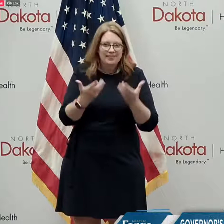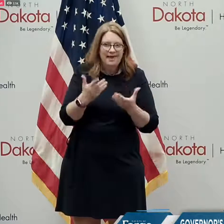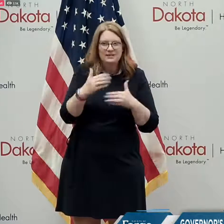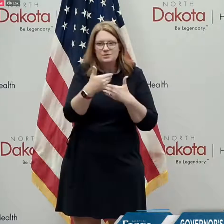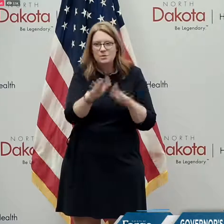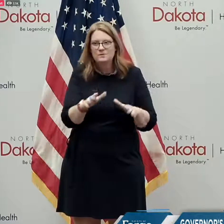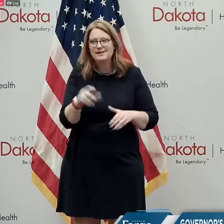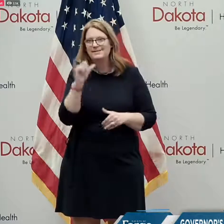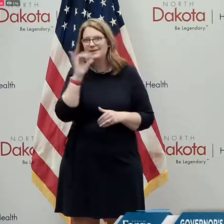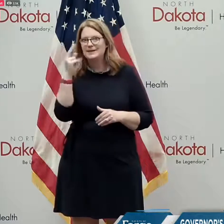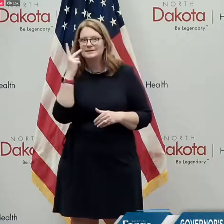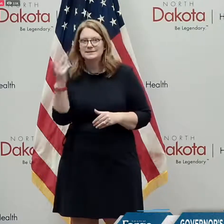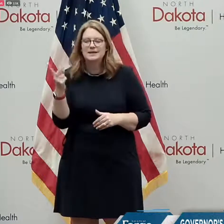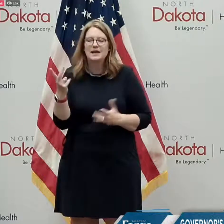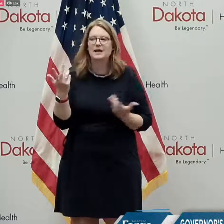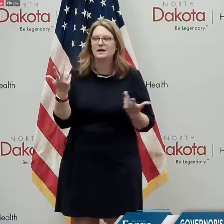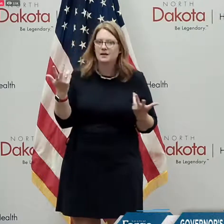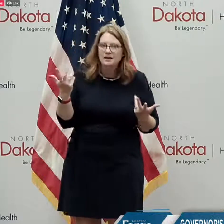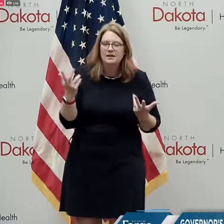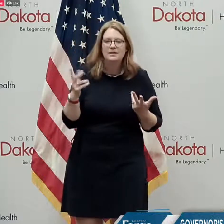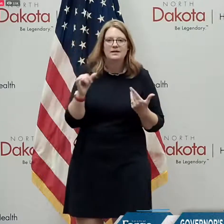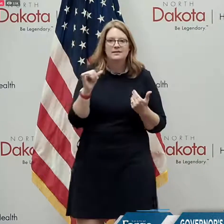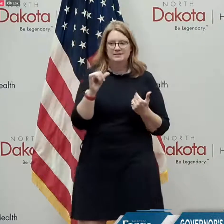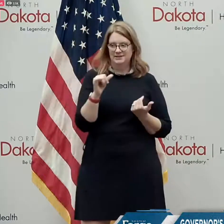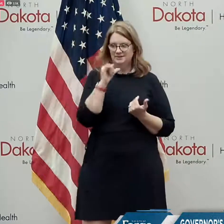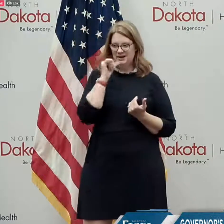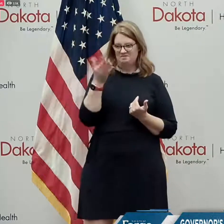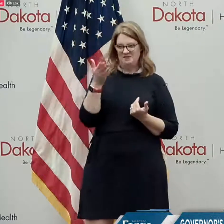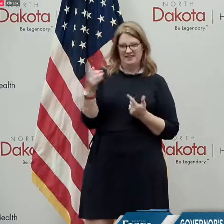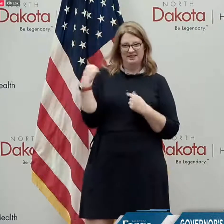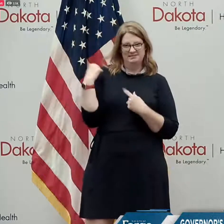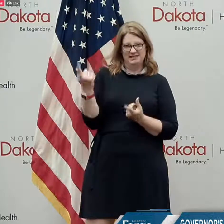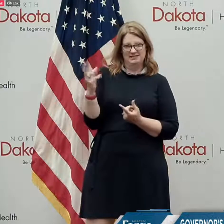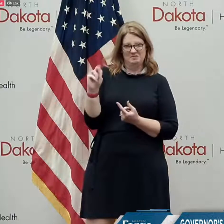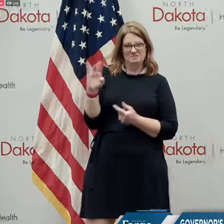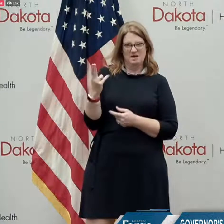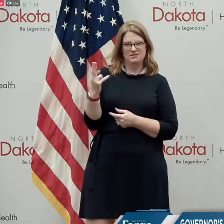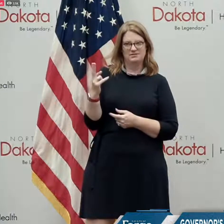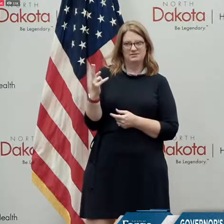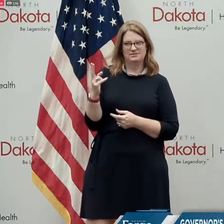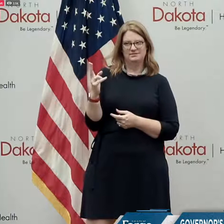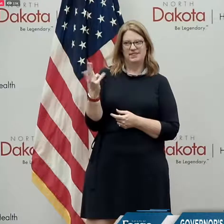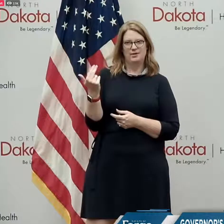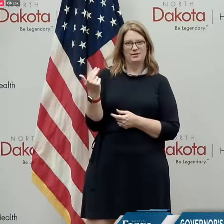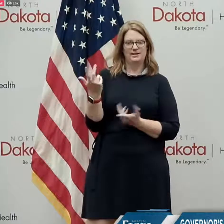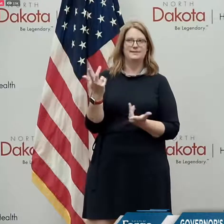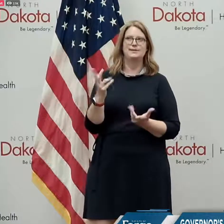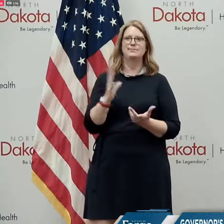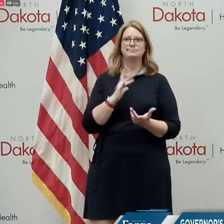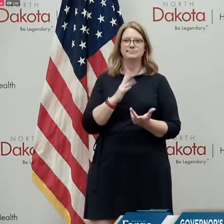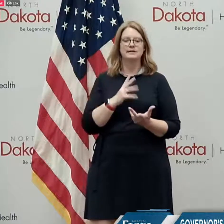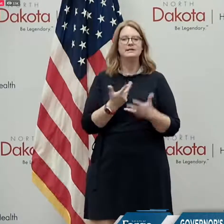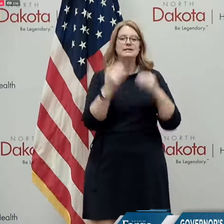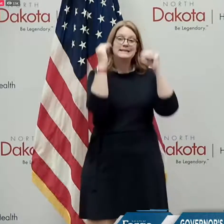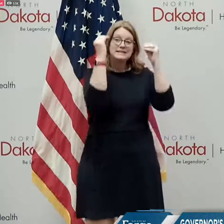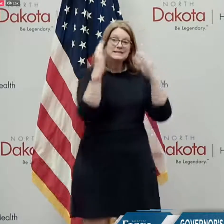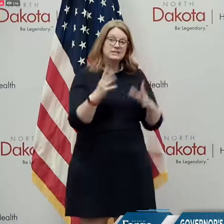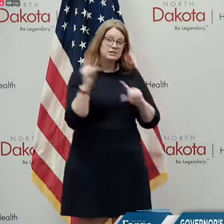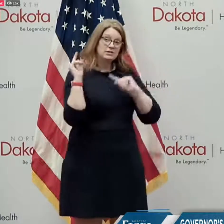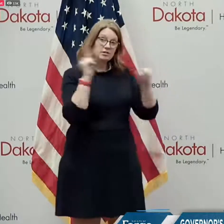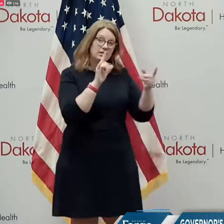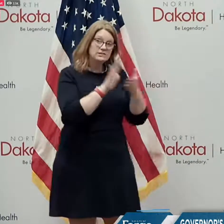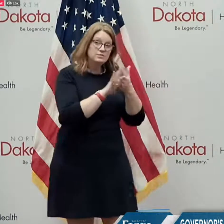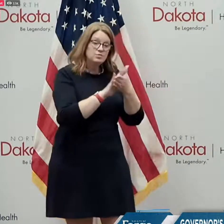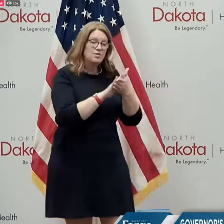each other and been in those environments since March 13th for some of them, so it is a joyous day. Teachers have been in schools receiving training